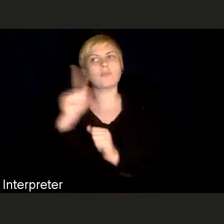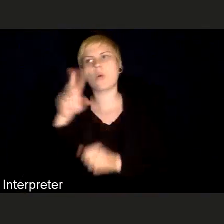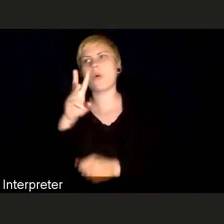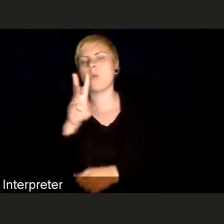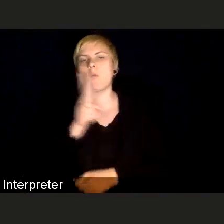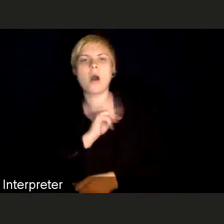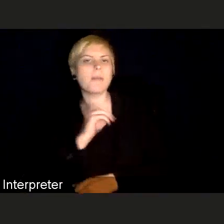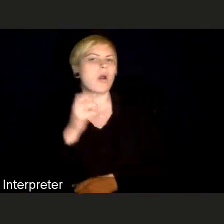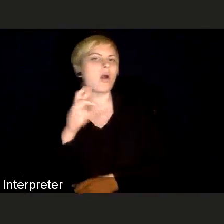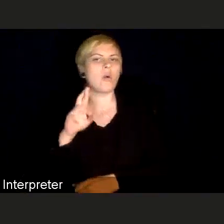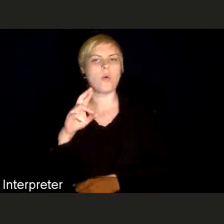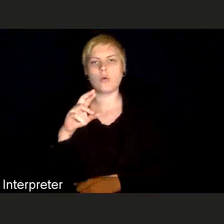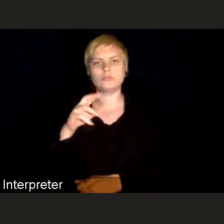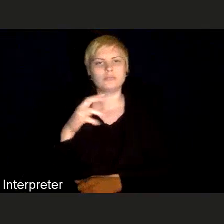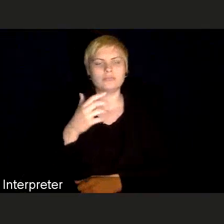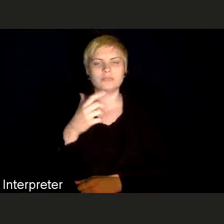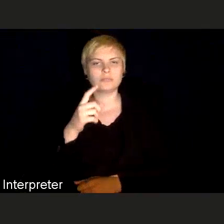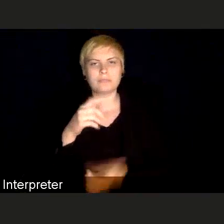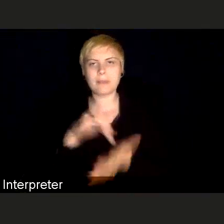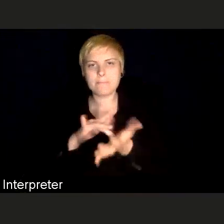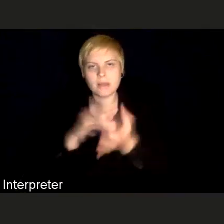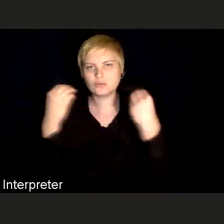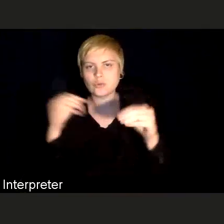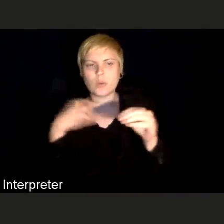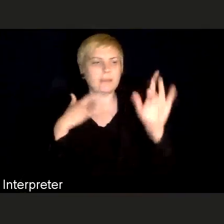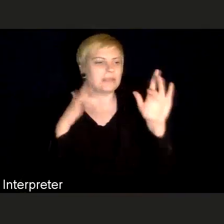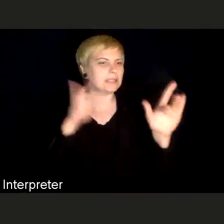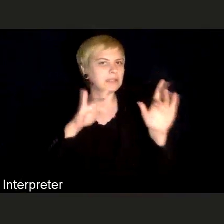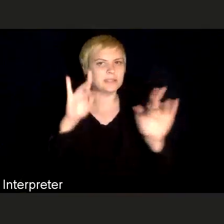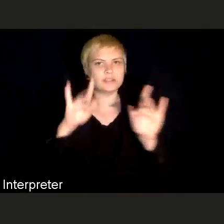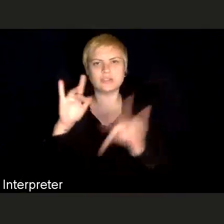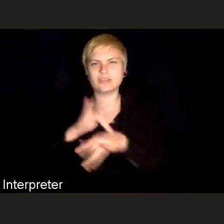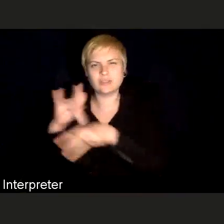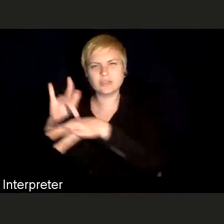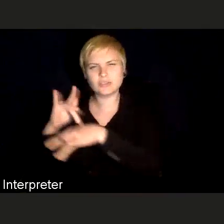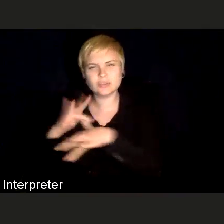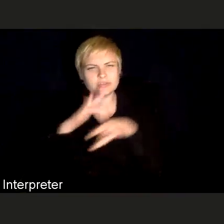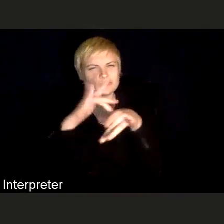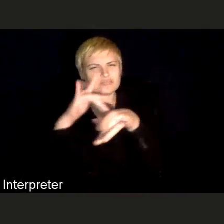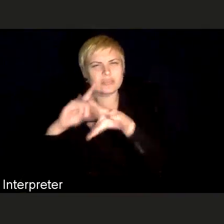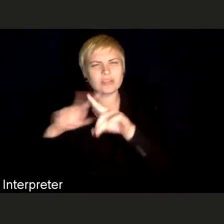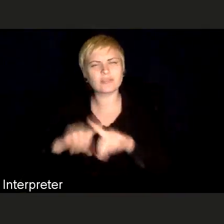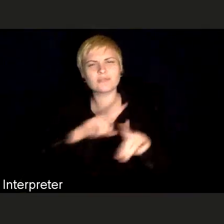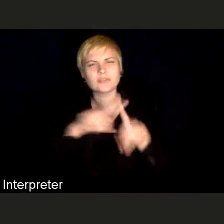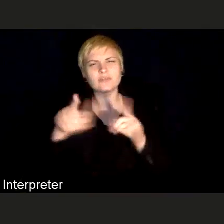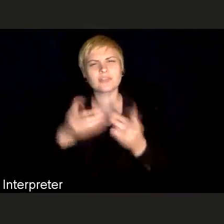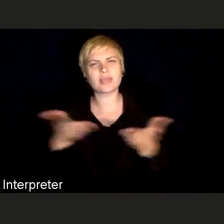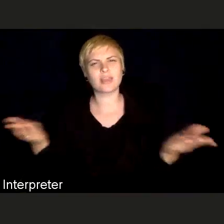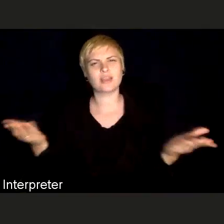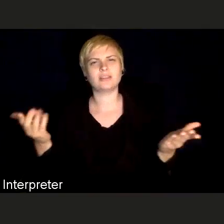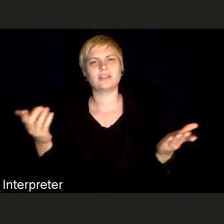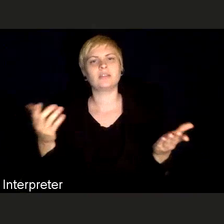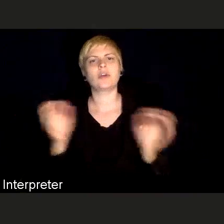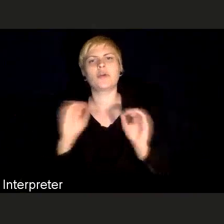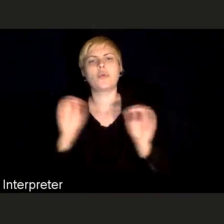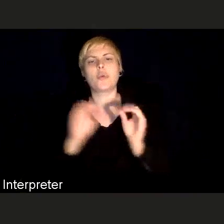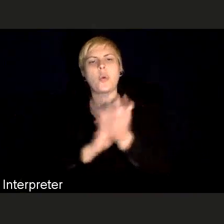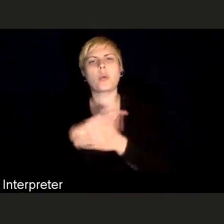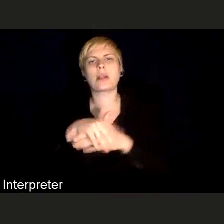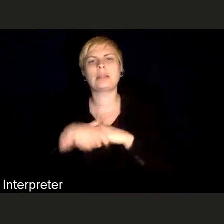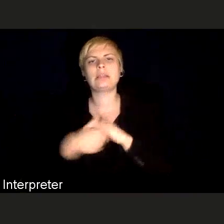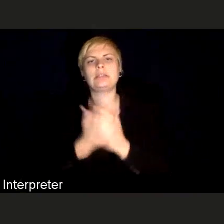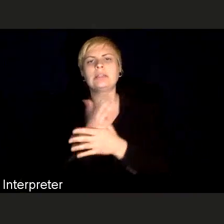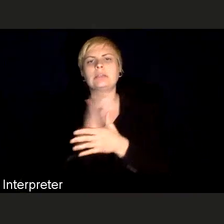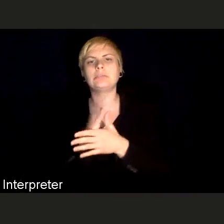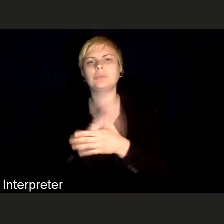and I'm touching all kinds of things. I'm touching lots of different objects, and I'm not doing any hand hygiene in between. I'm thinking my